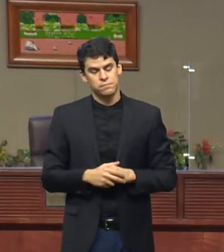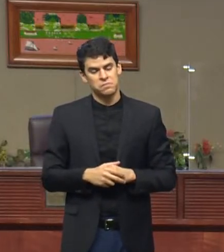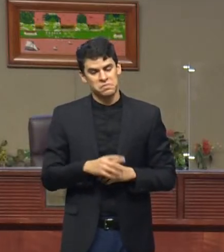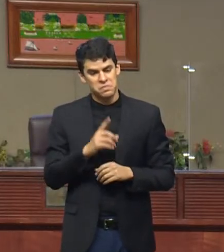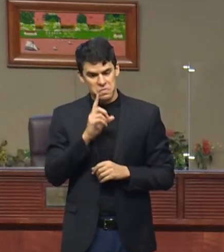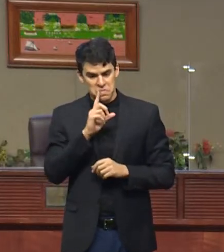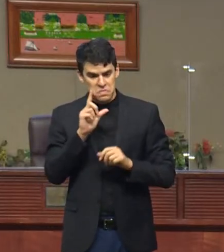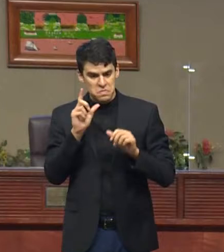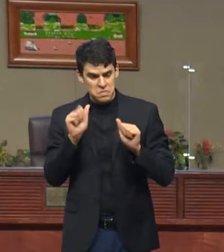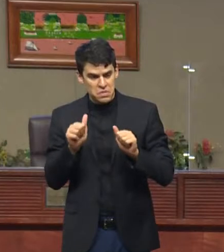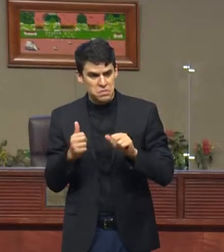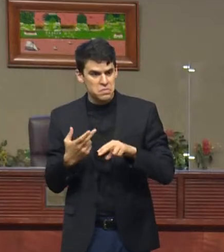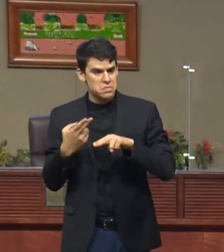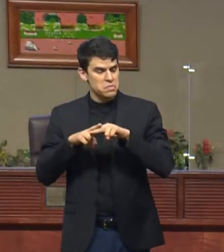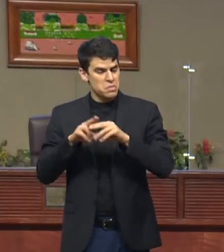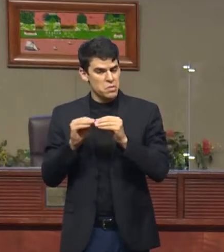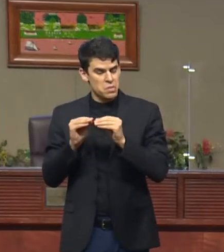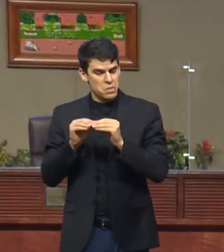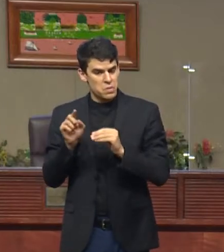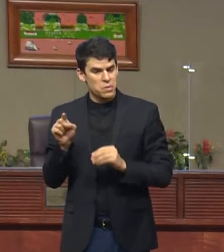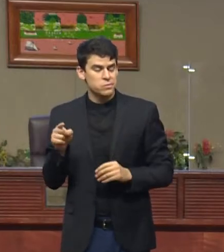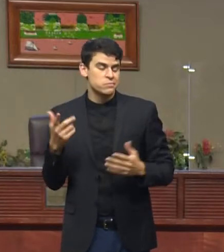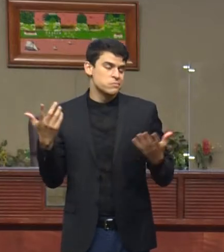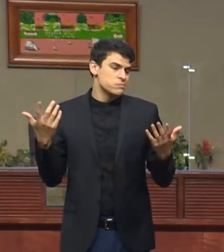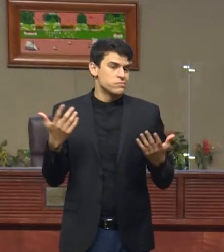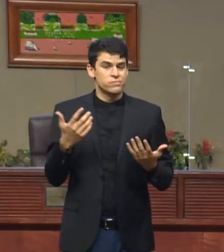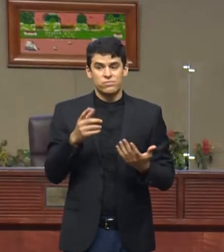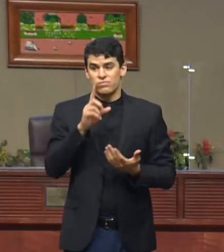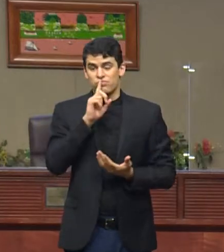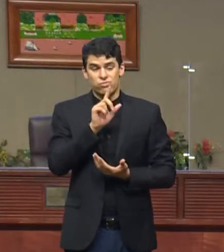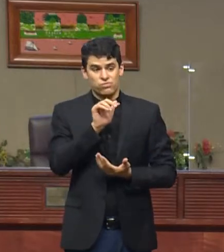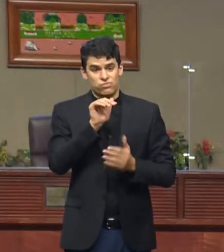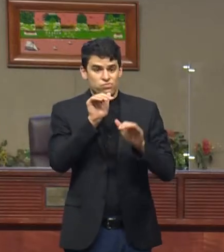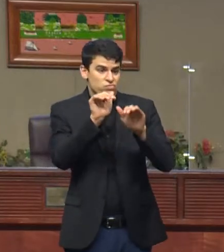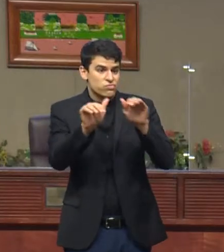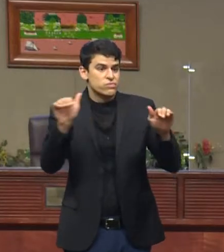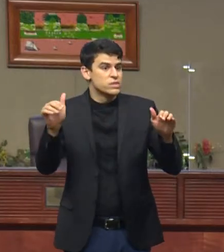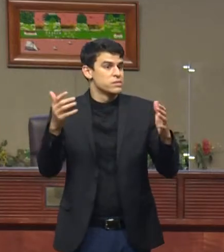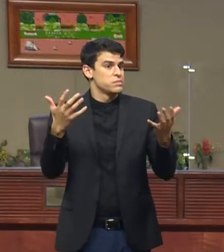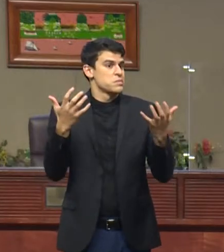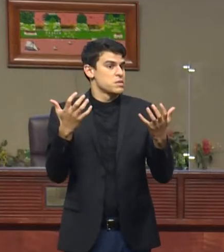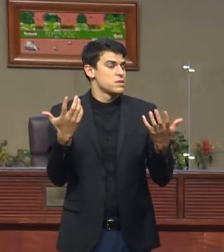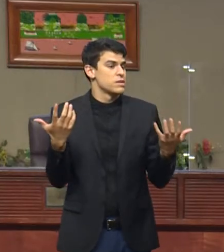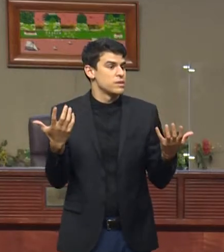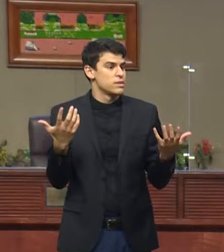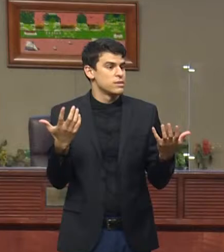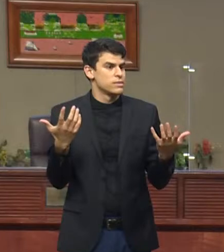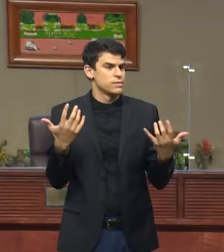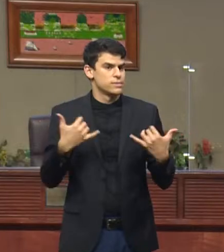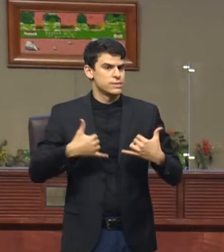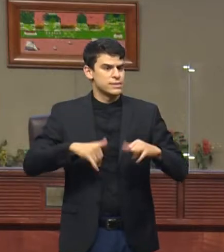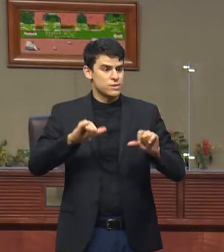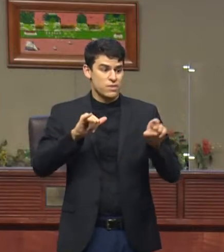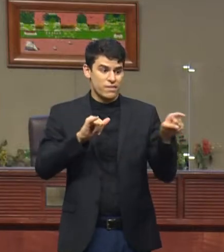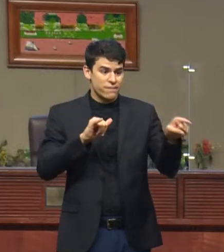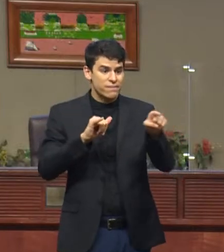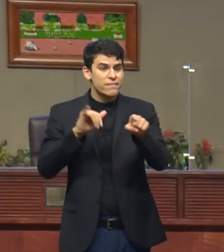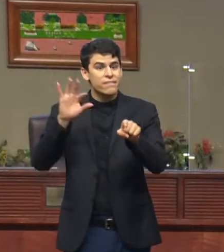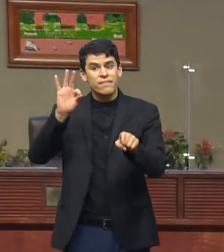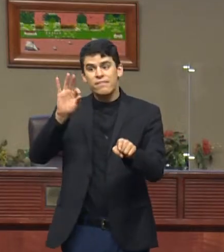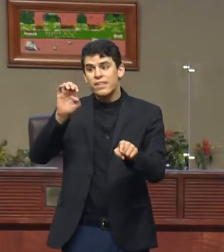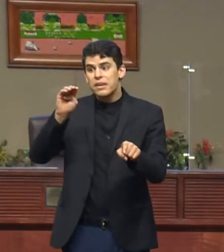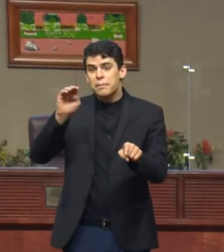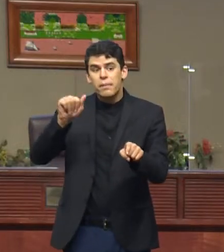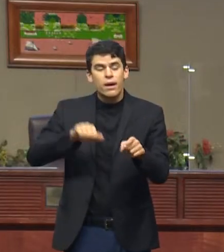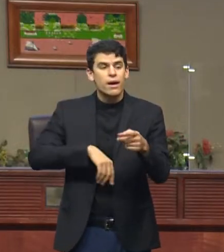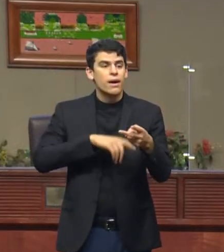And I just want to remind you that we still do have the federally sponsored sites and the pop-up